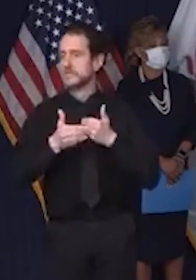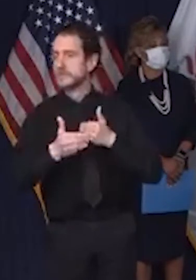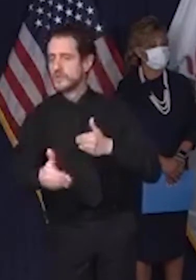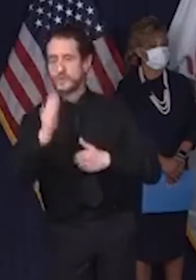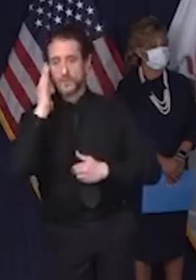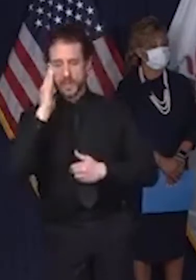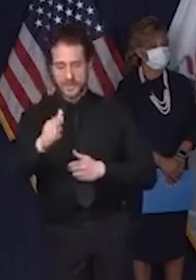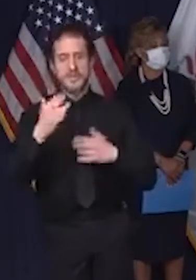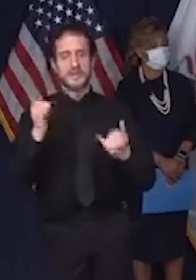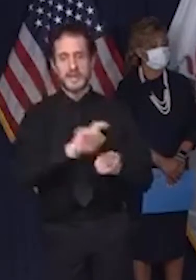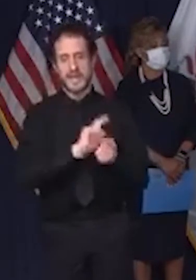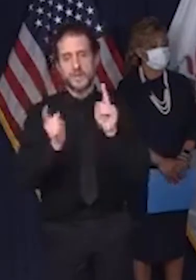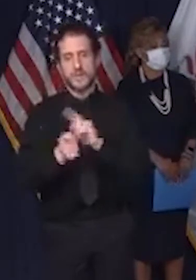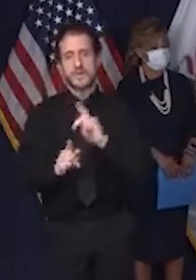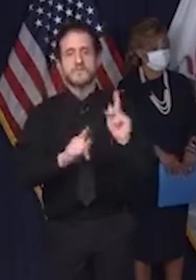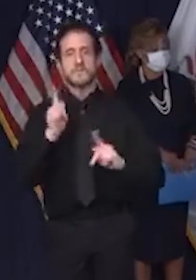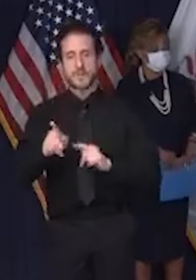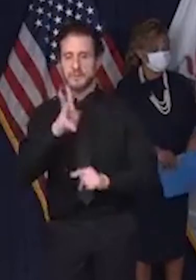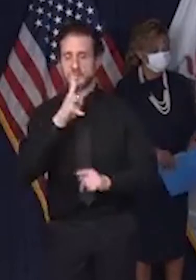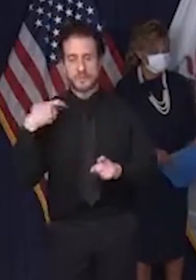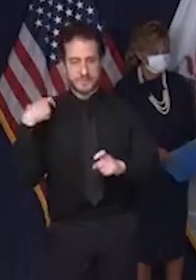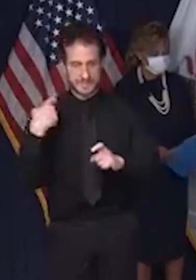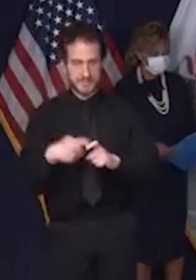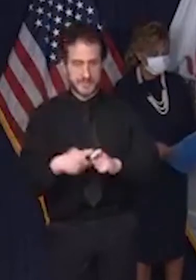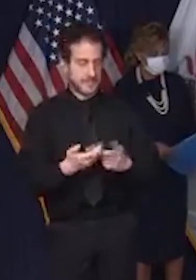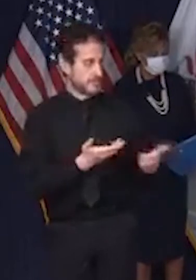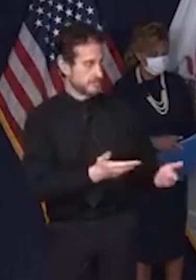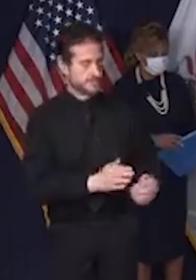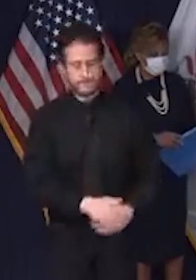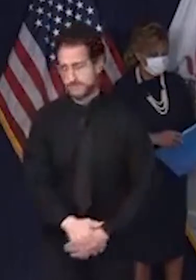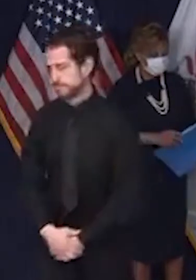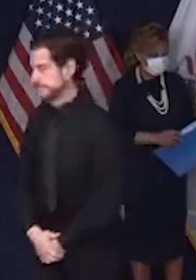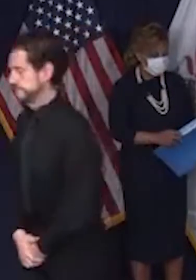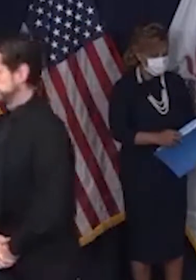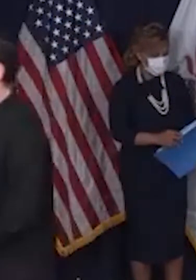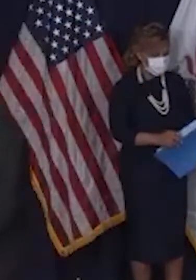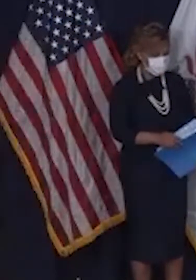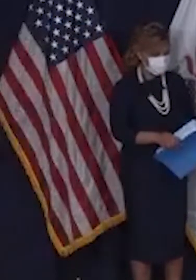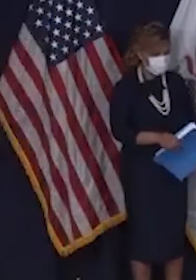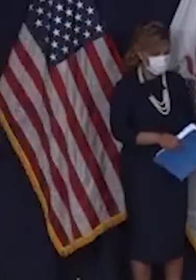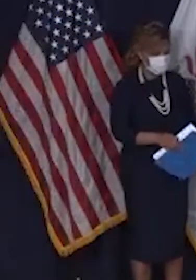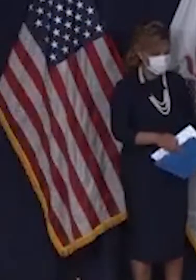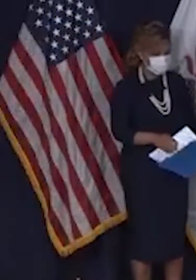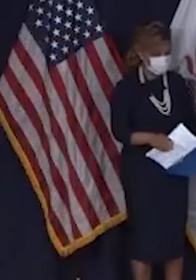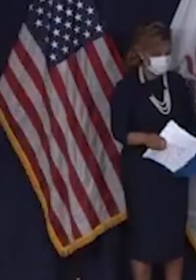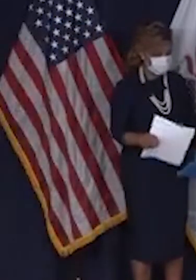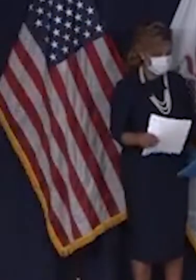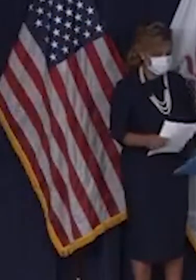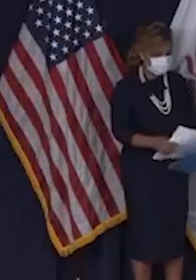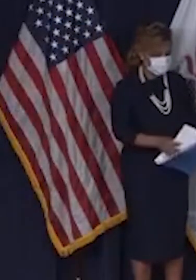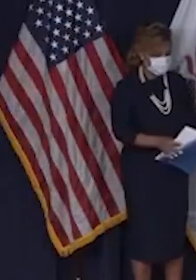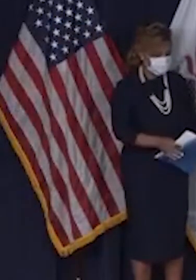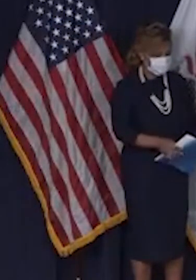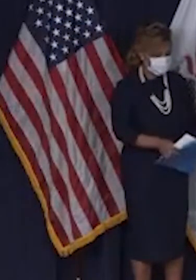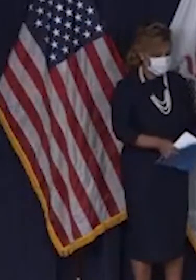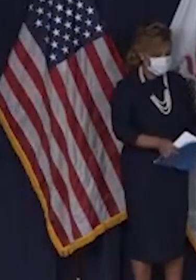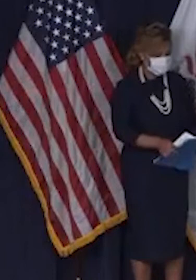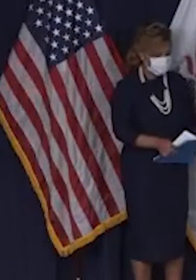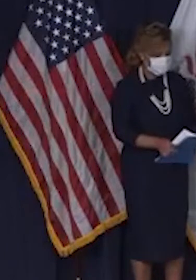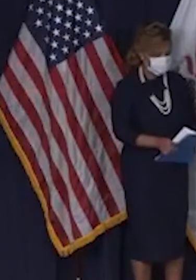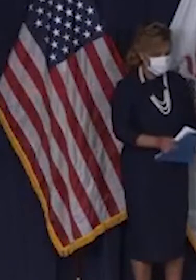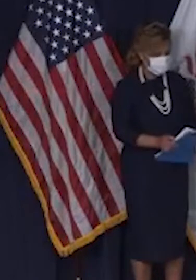Gracias, Gobernador, por su valiente liderazgo hoy y a lo largo de esta crisis. Sabemos que no